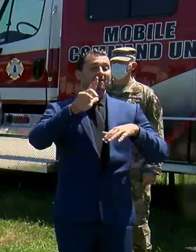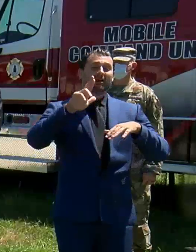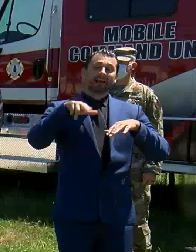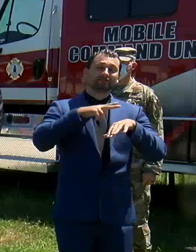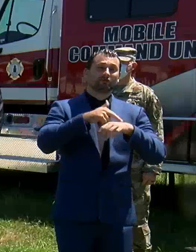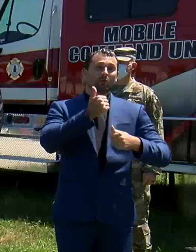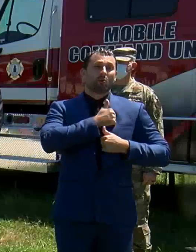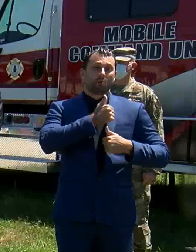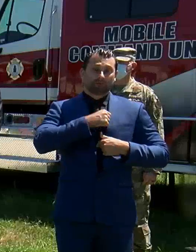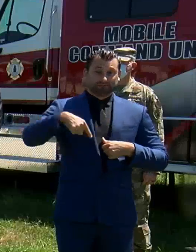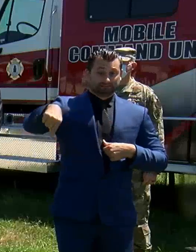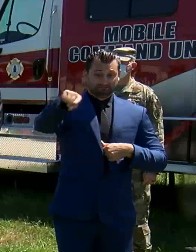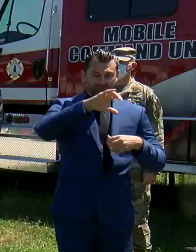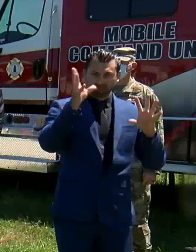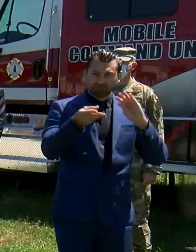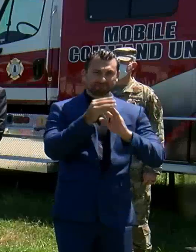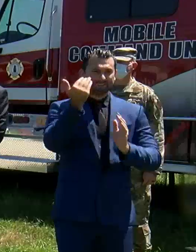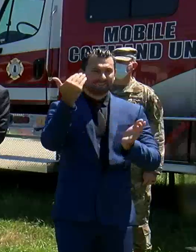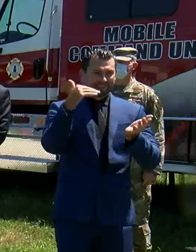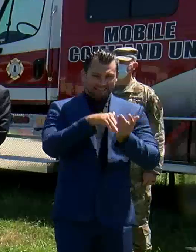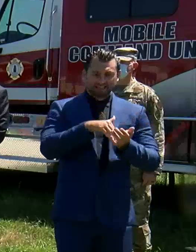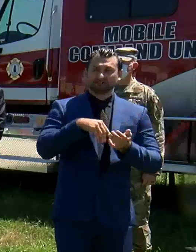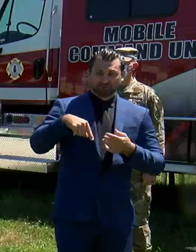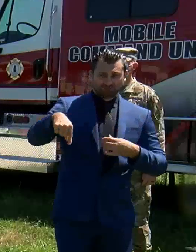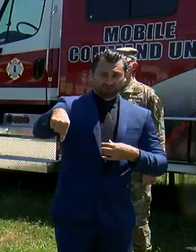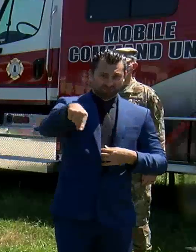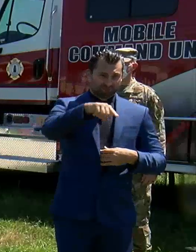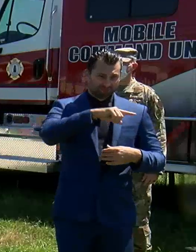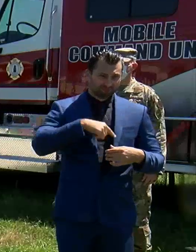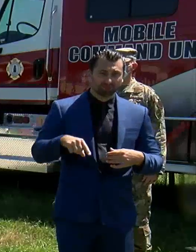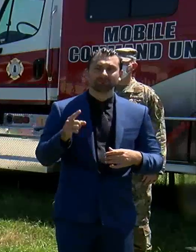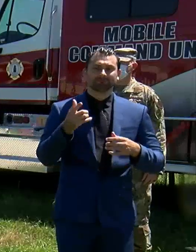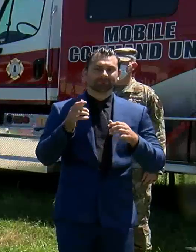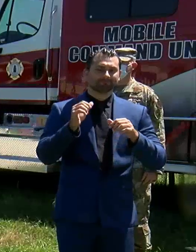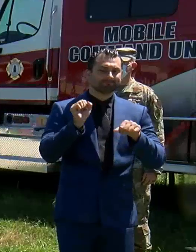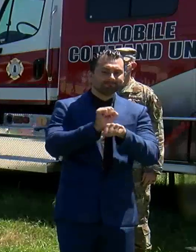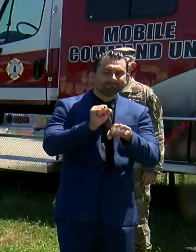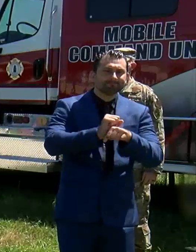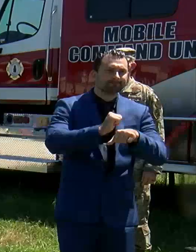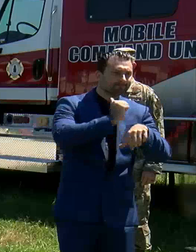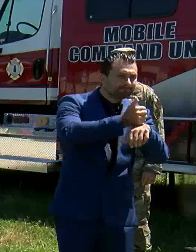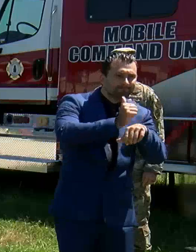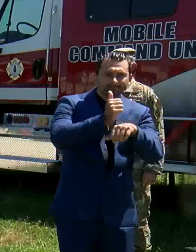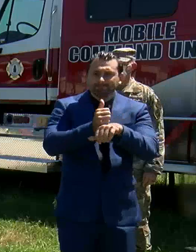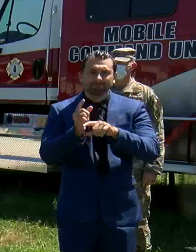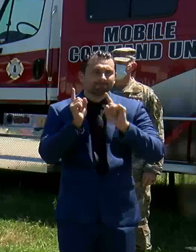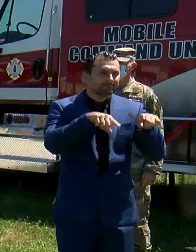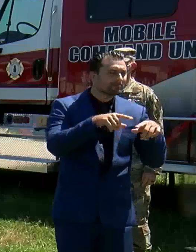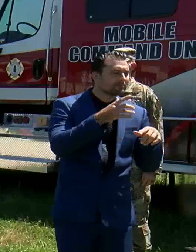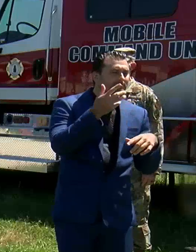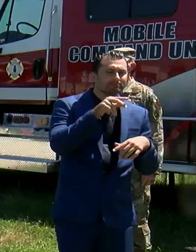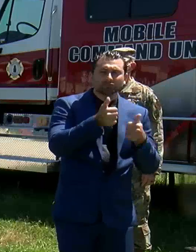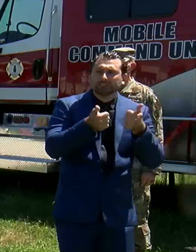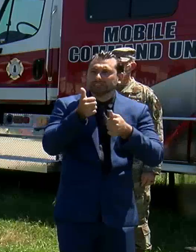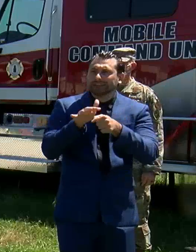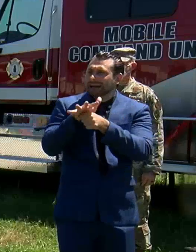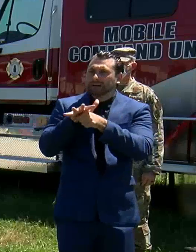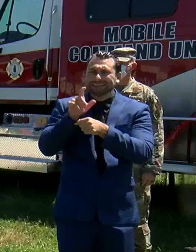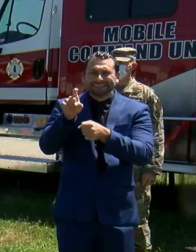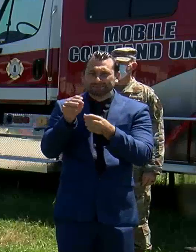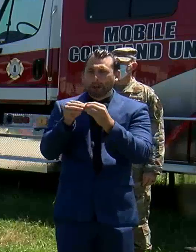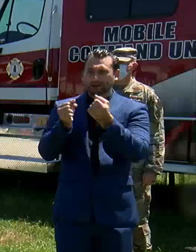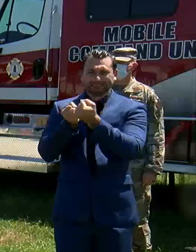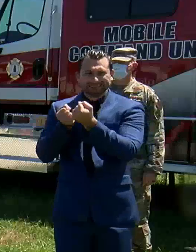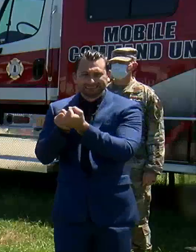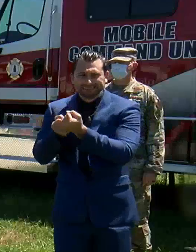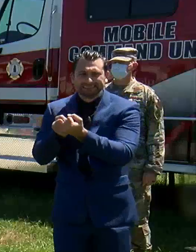be able to try to identify clusters of infections with particularly asymptomatic staff.